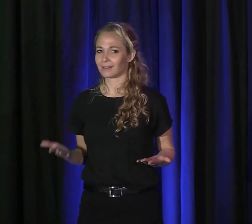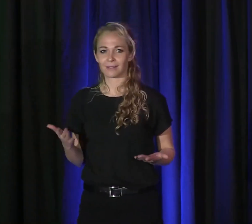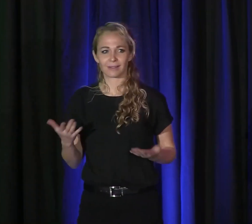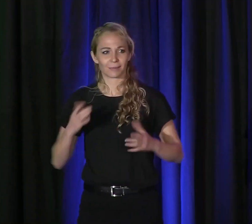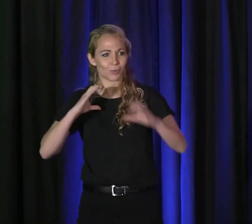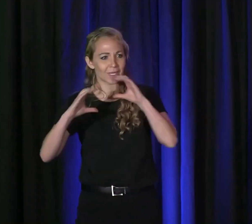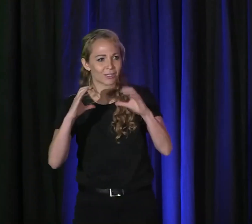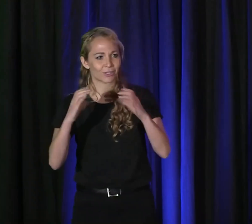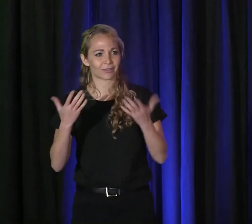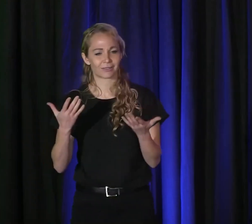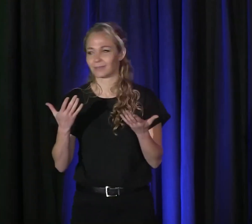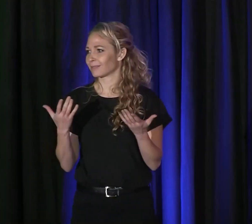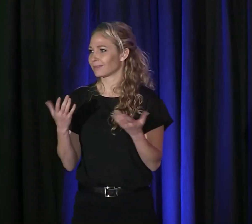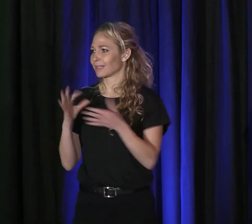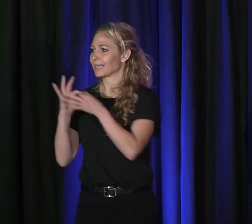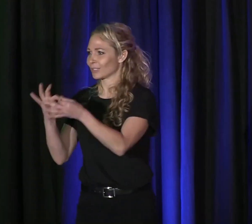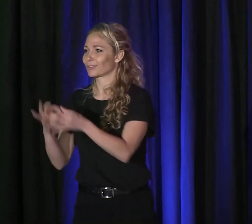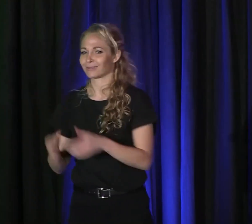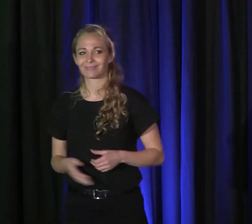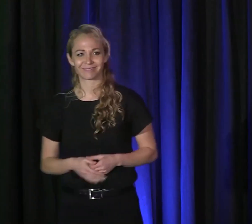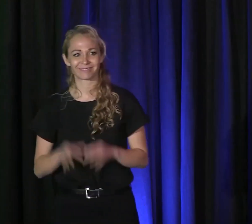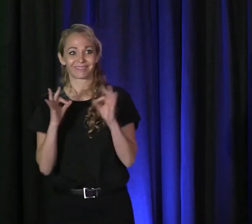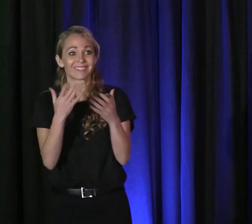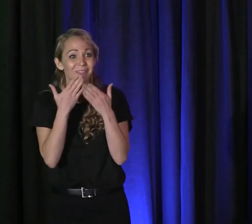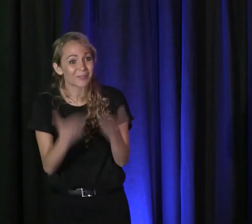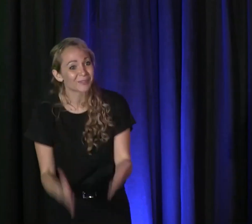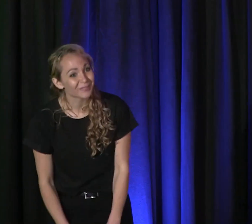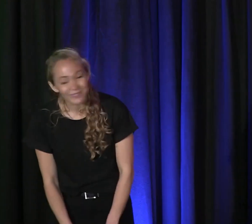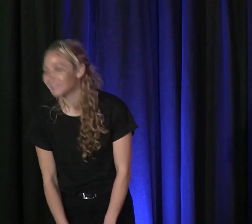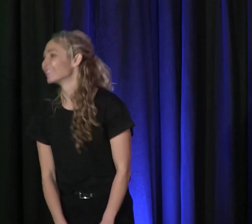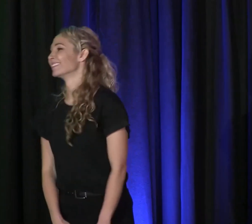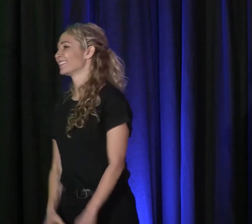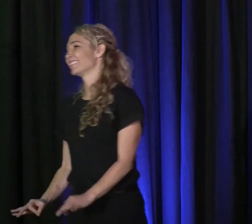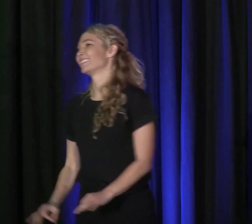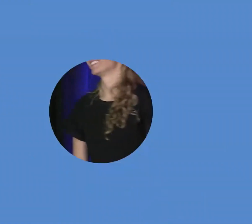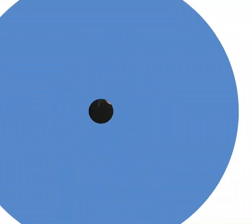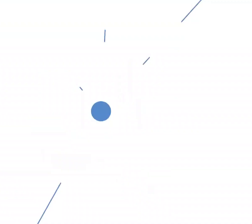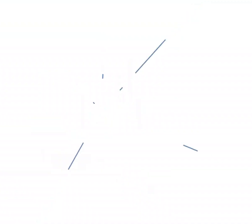Take a step back and talk about what it means to be human, what it means to communicate. Thank you.